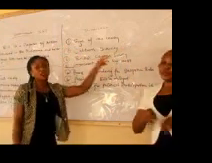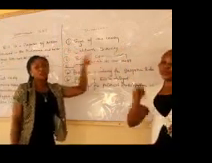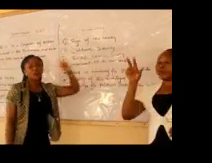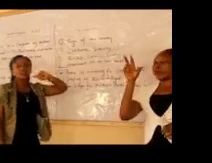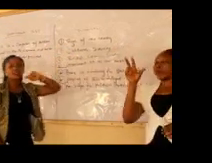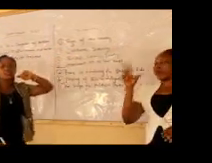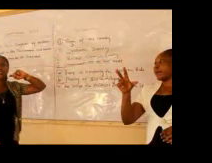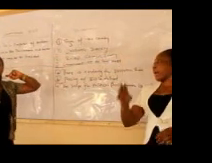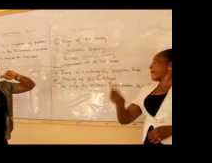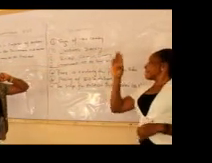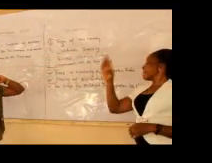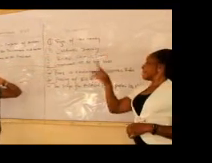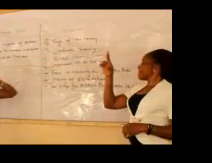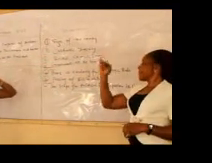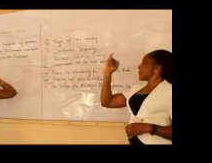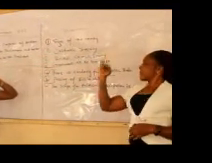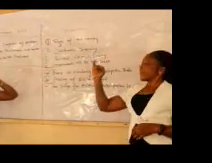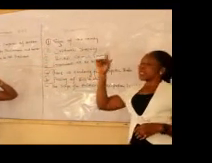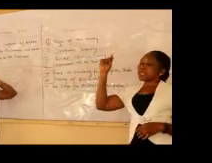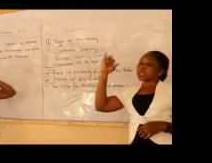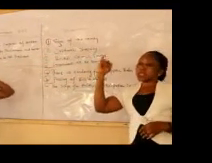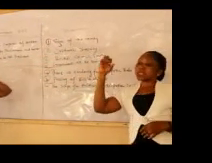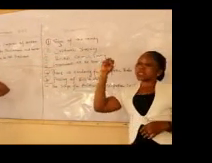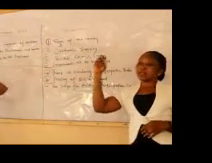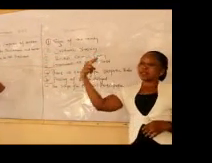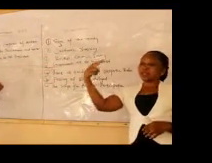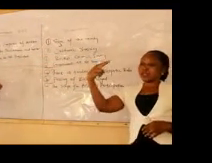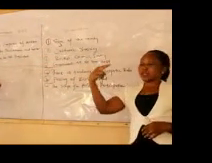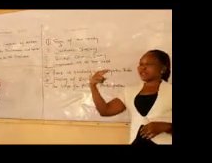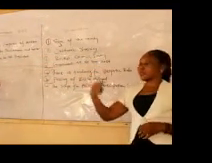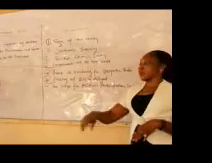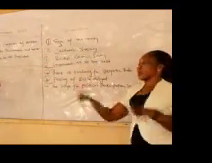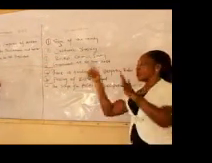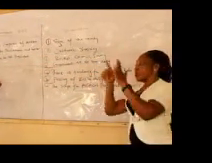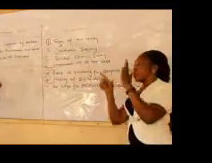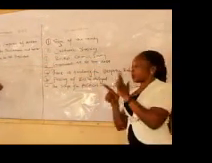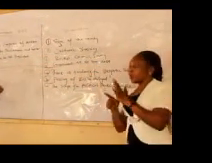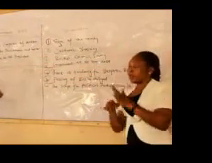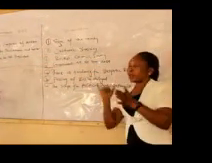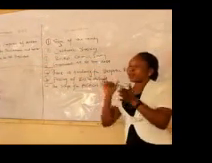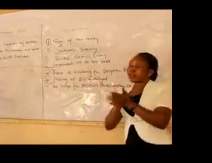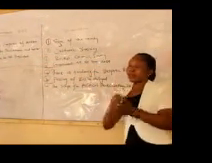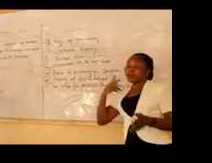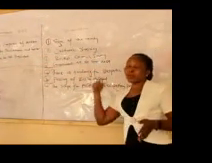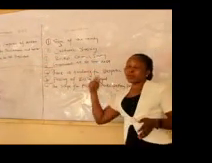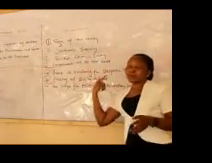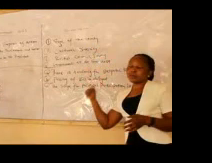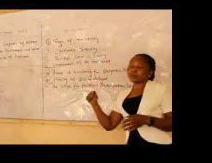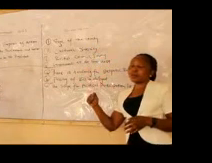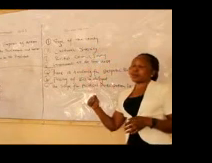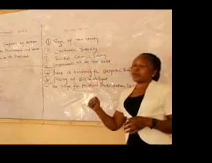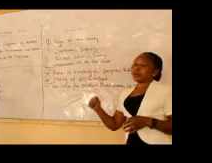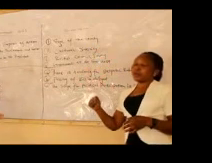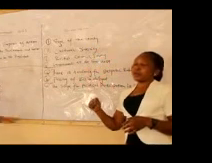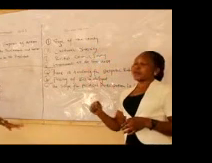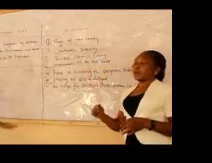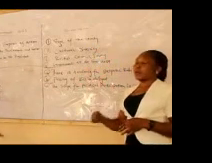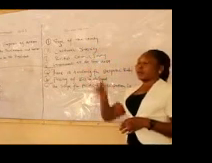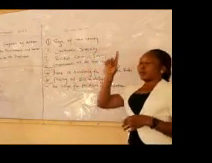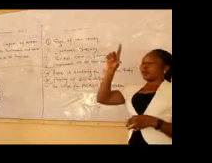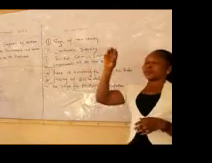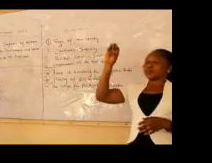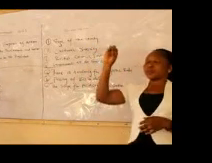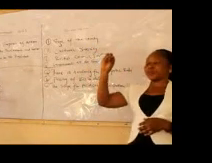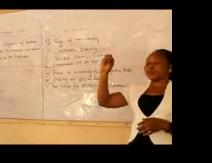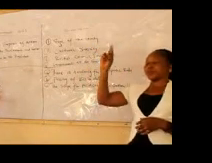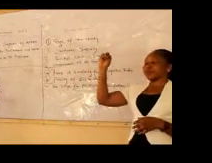Council policy. This was the London conference that was held in 1953. That was where they decided